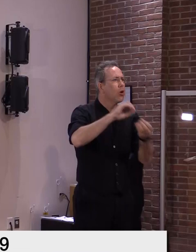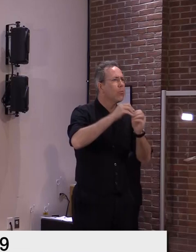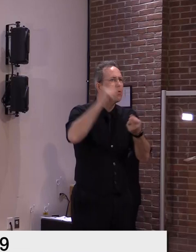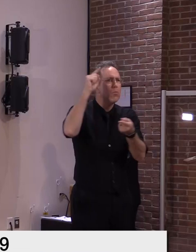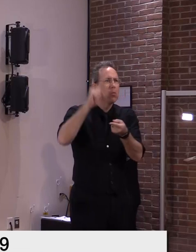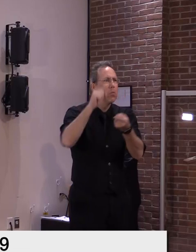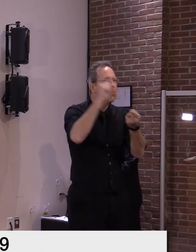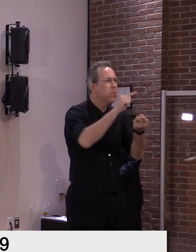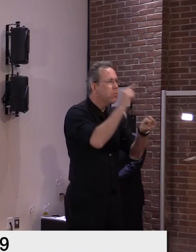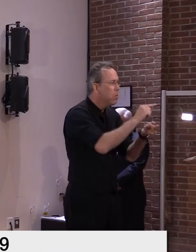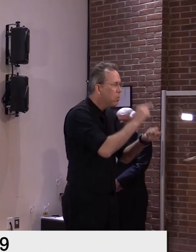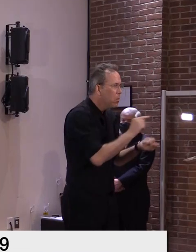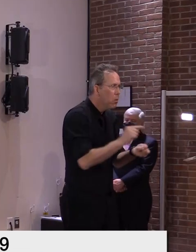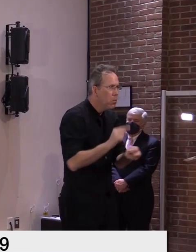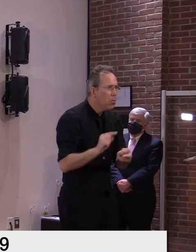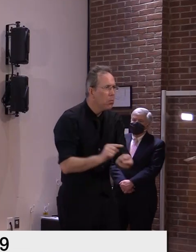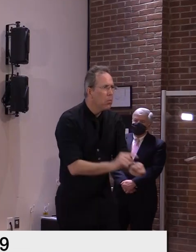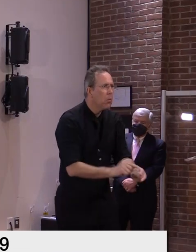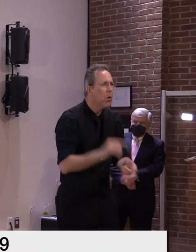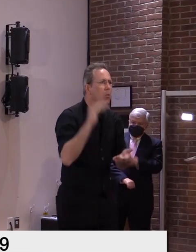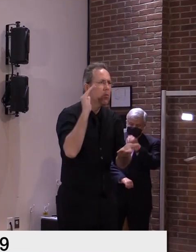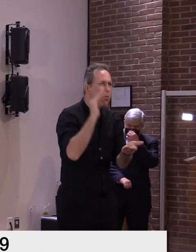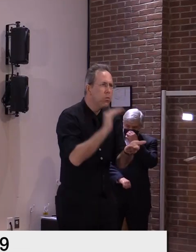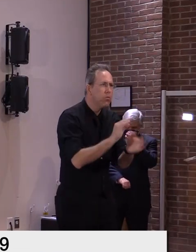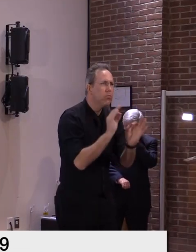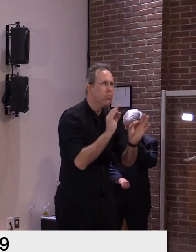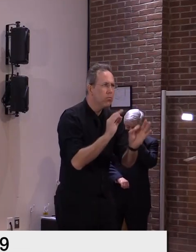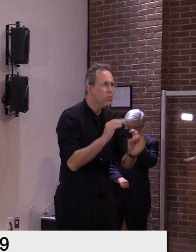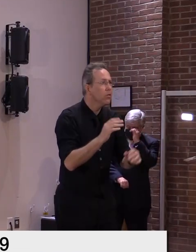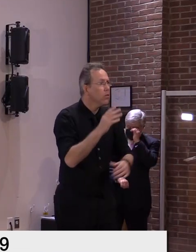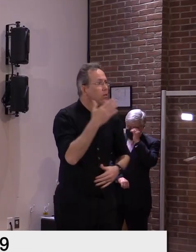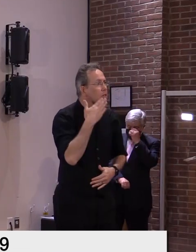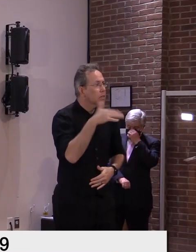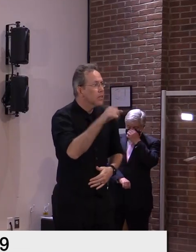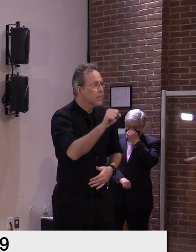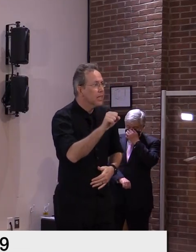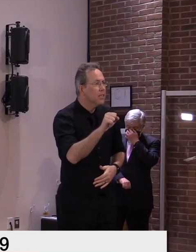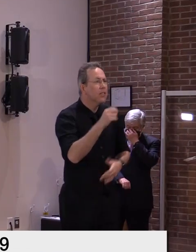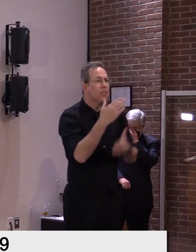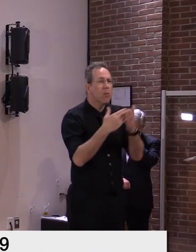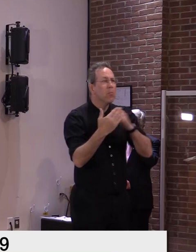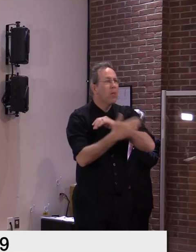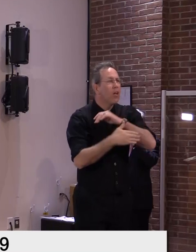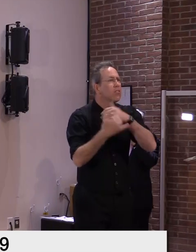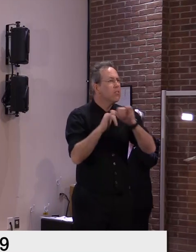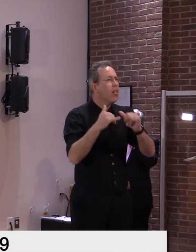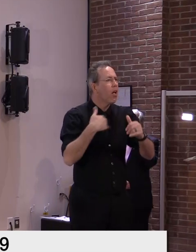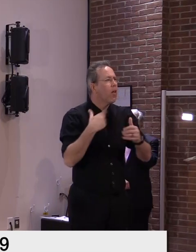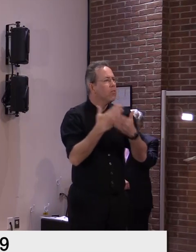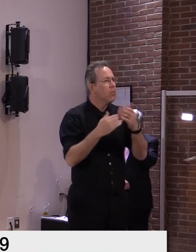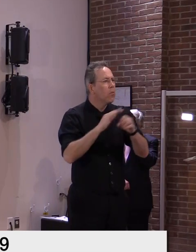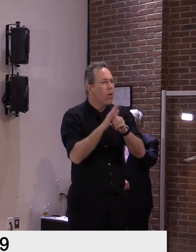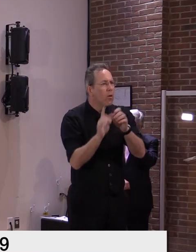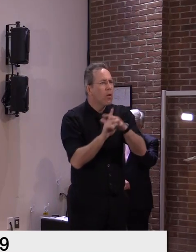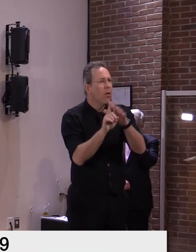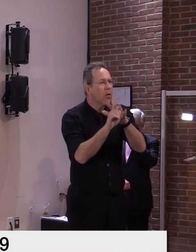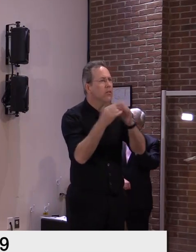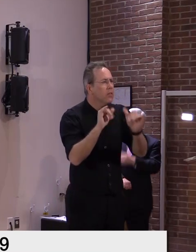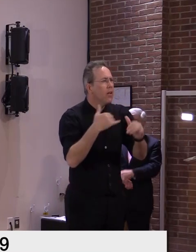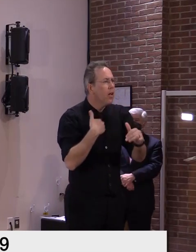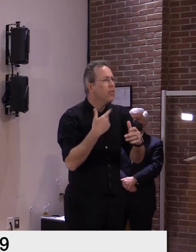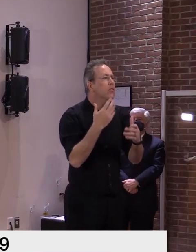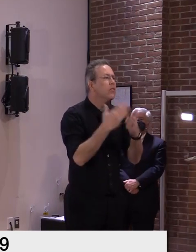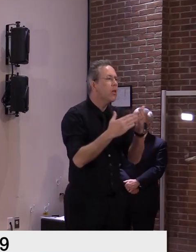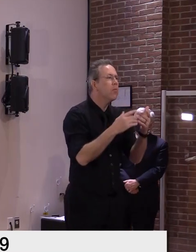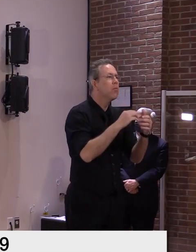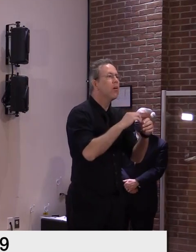cases going upward. Yes, there are counties that have more than the average for the state in terms of cases, and counties that have less